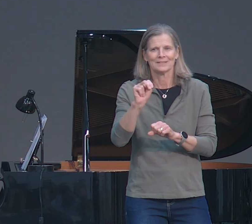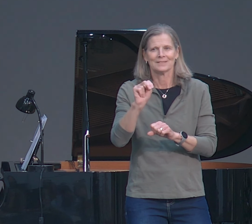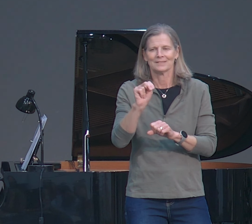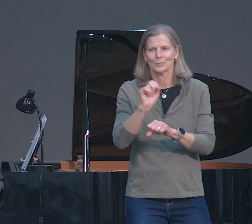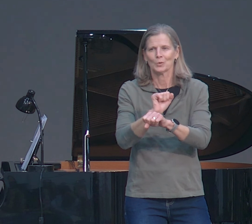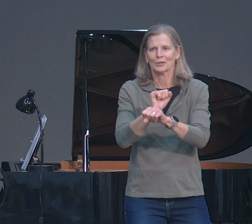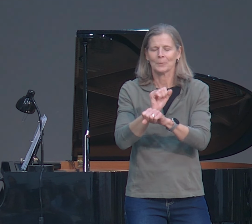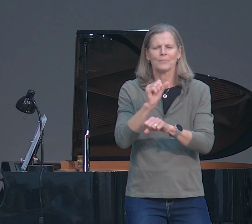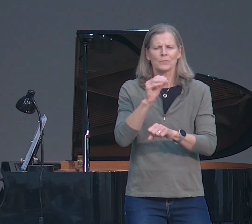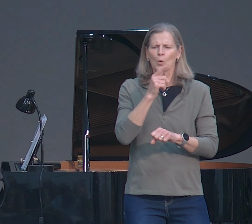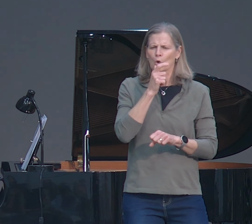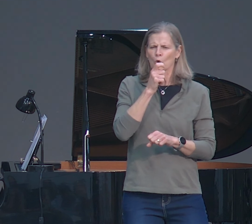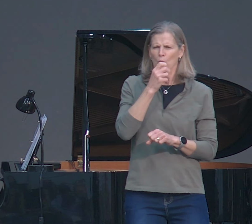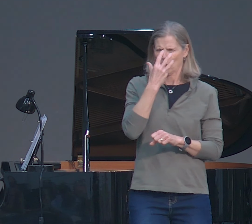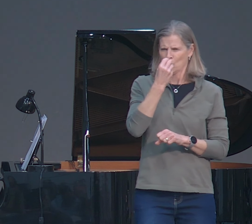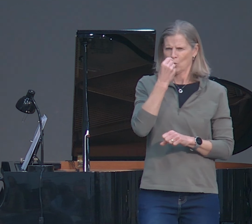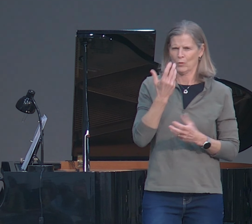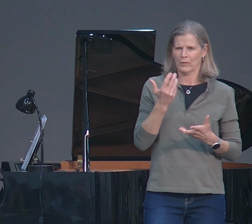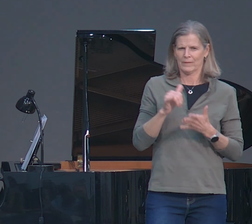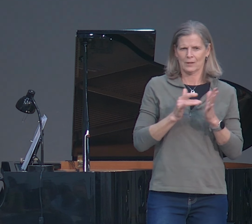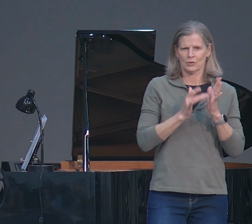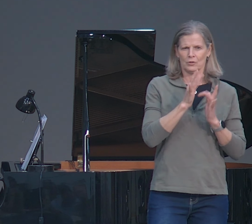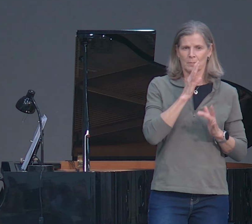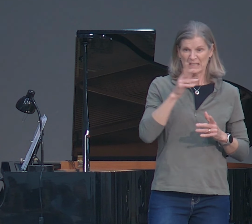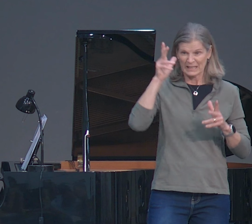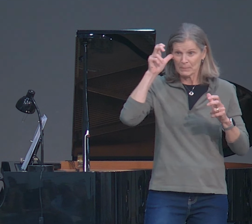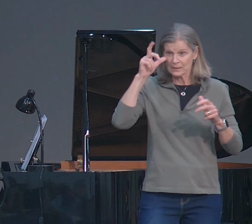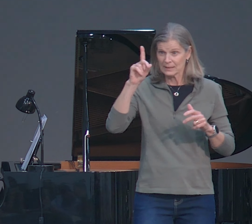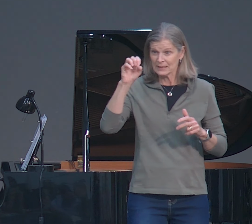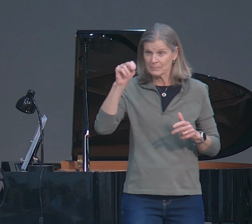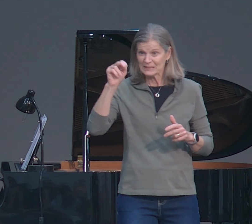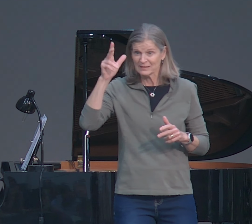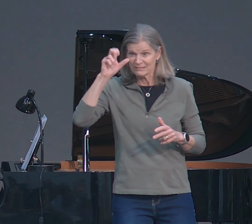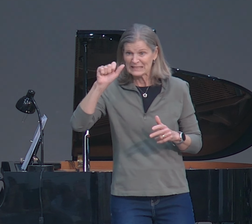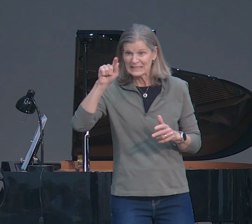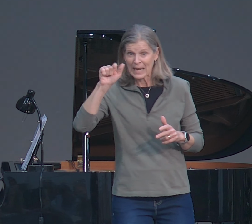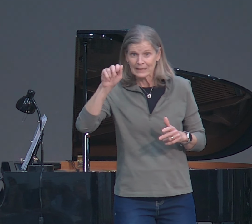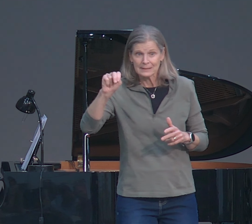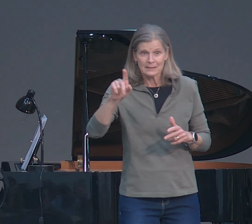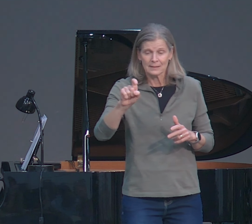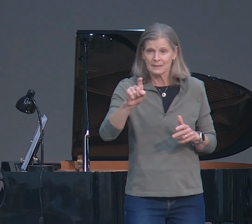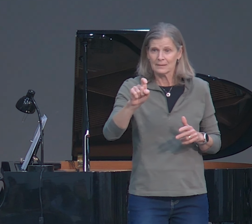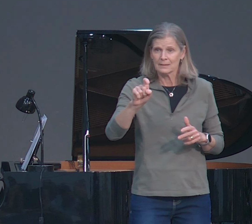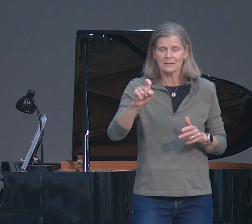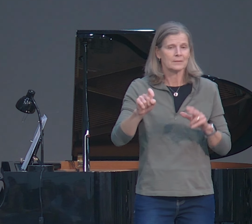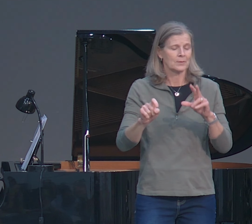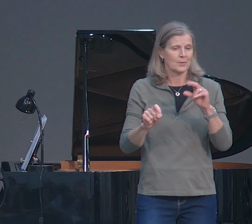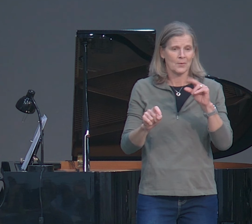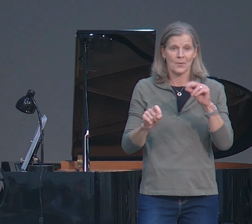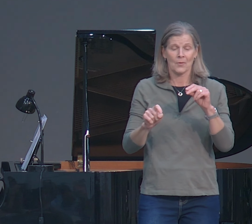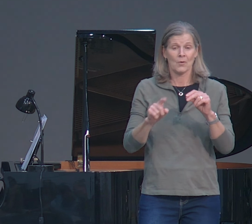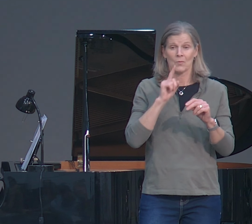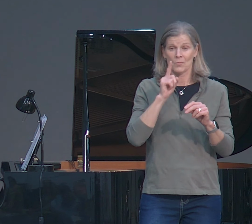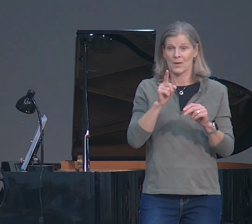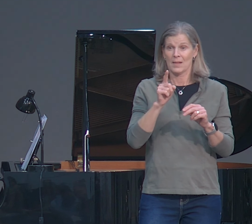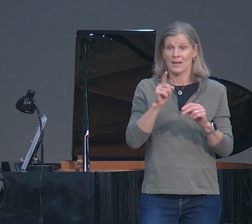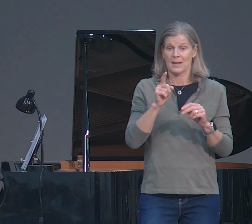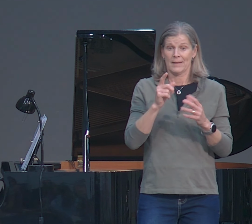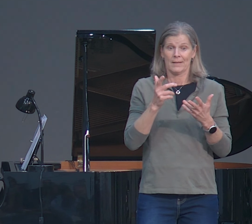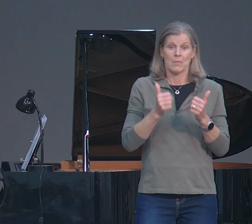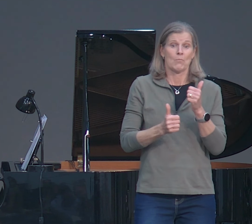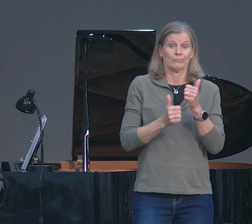So who are the wolves that Jesus is talking about? Is it demons? Is it Satan? Actually, no. The primary